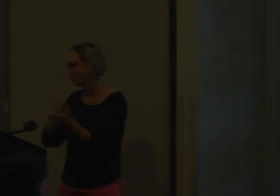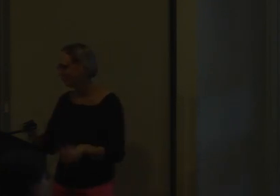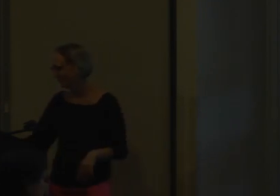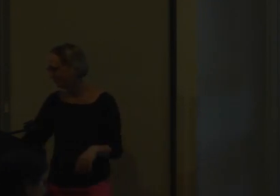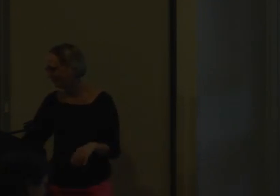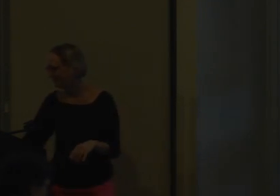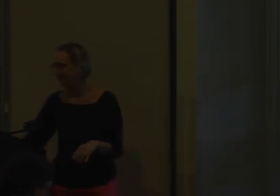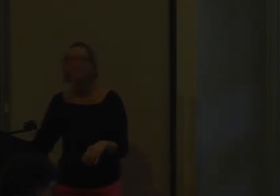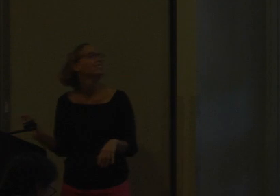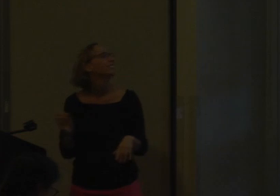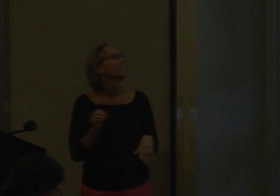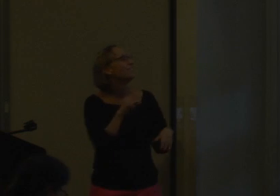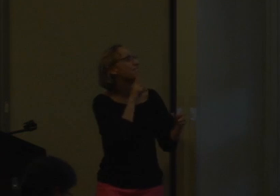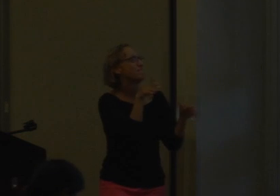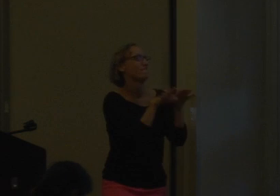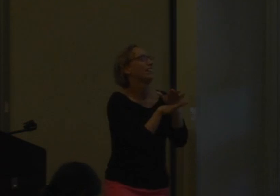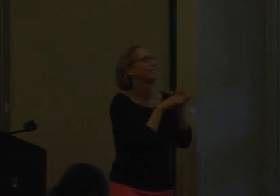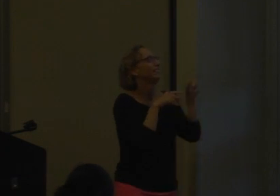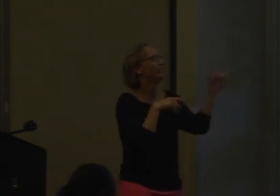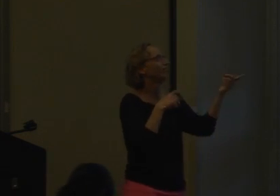development and so on and so forth.